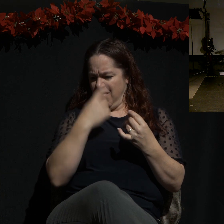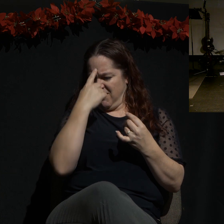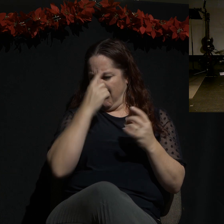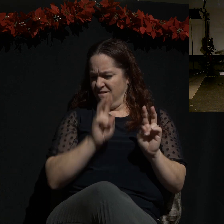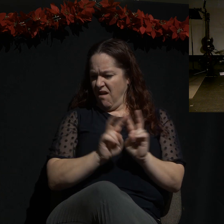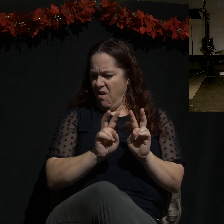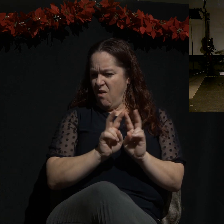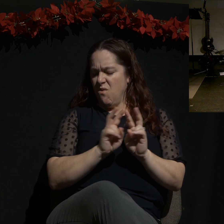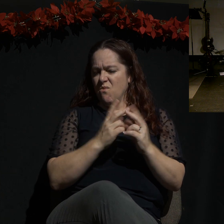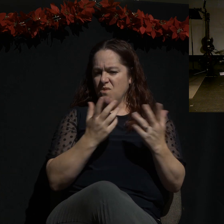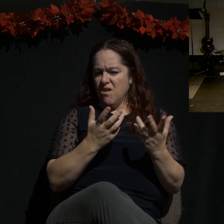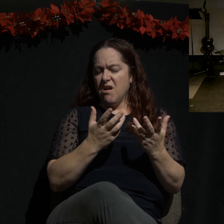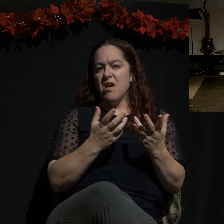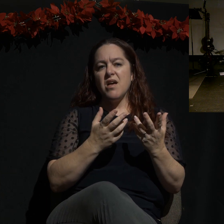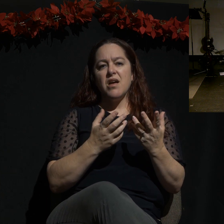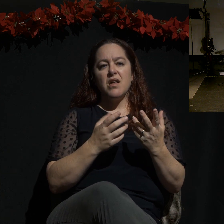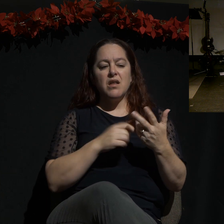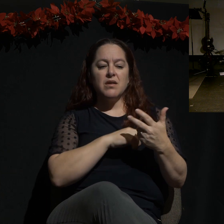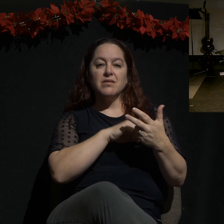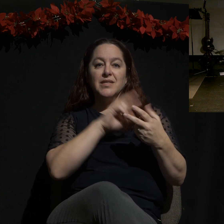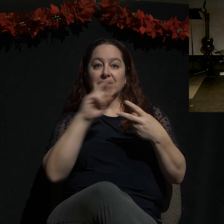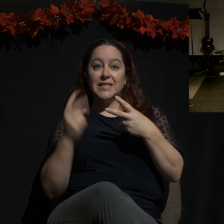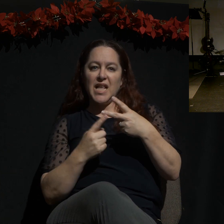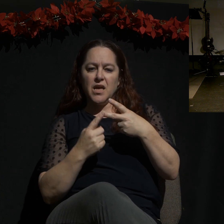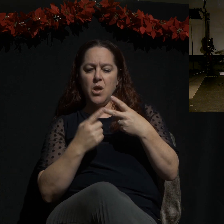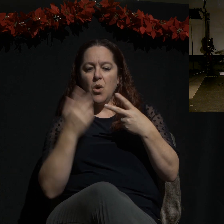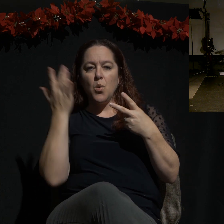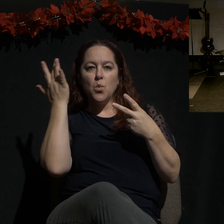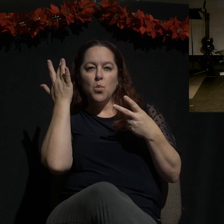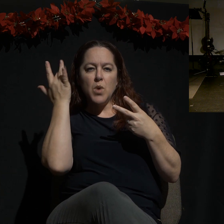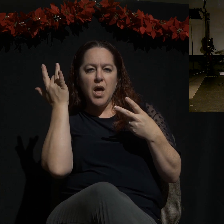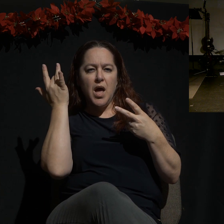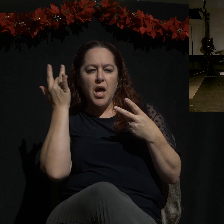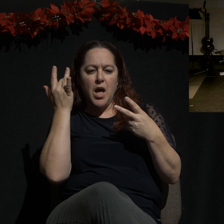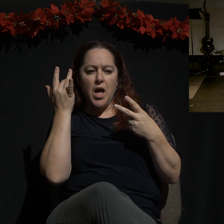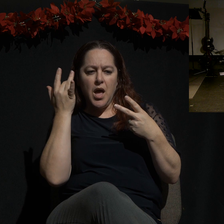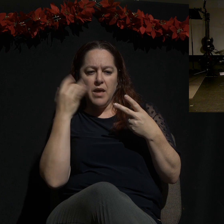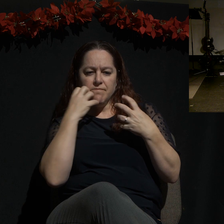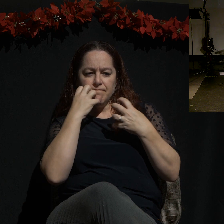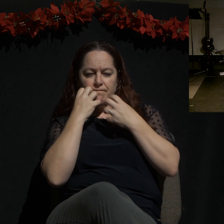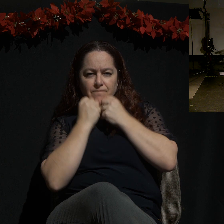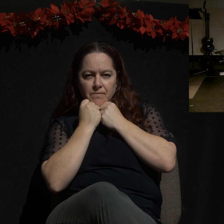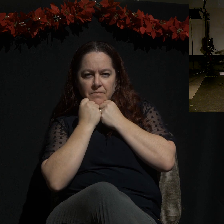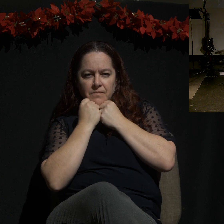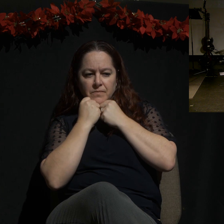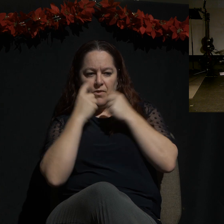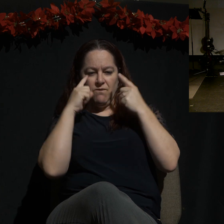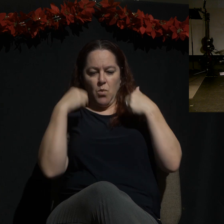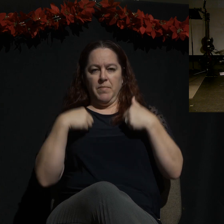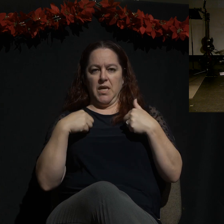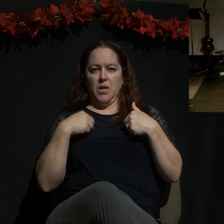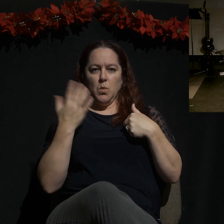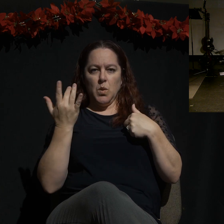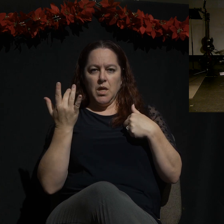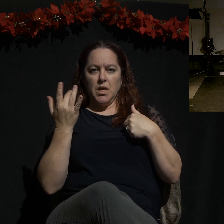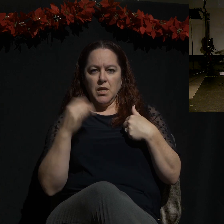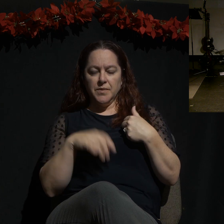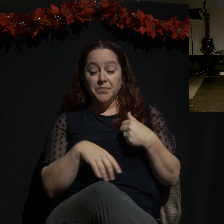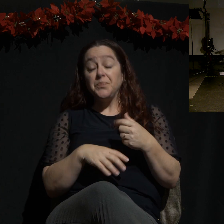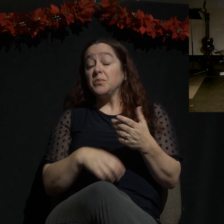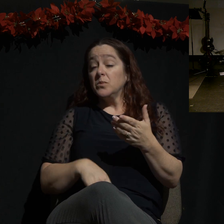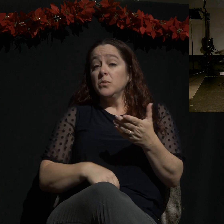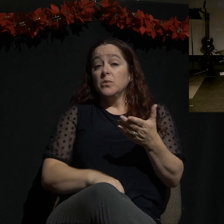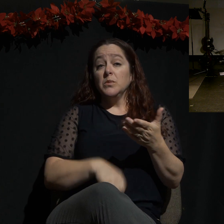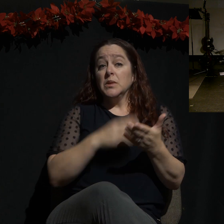good question to ask yourself is, why is that valuable to me? Now, you might have